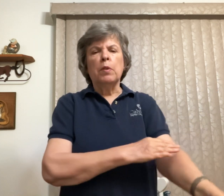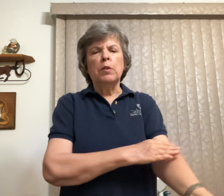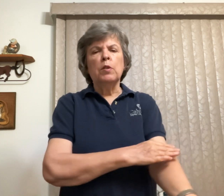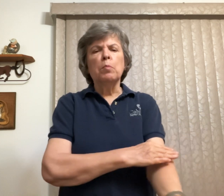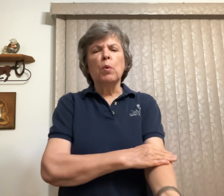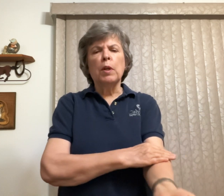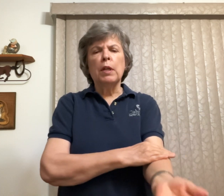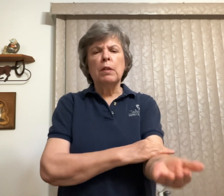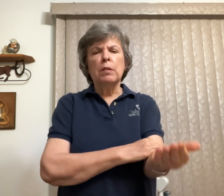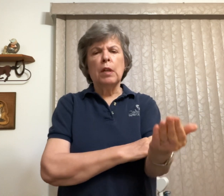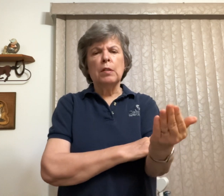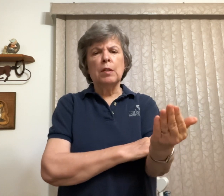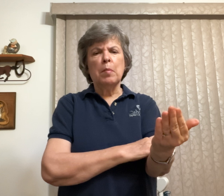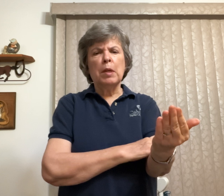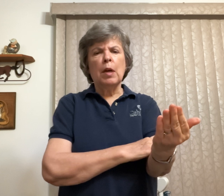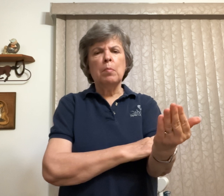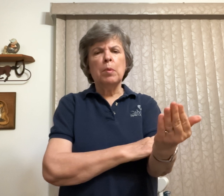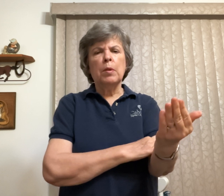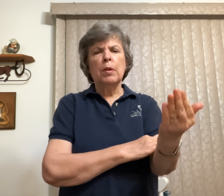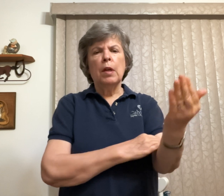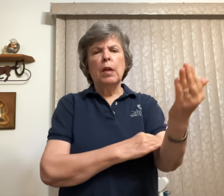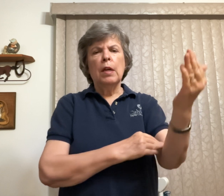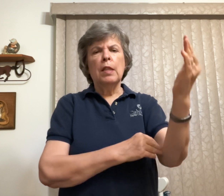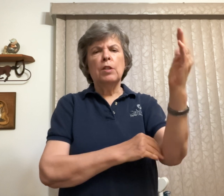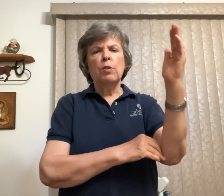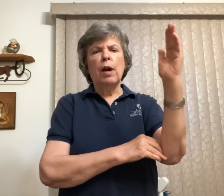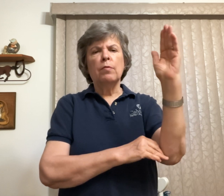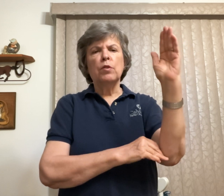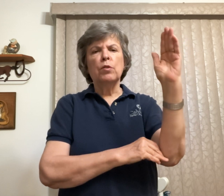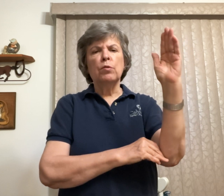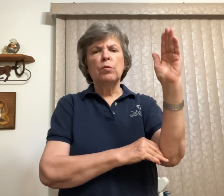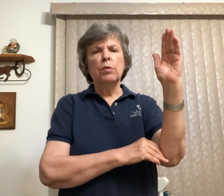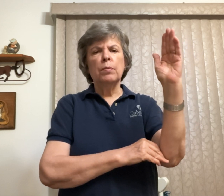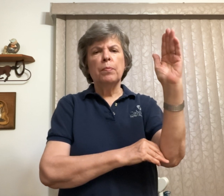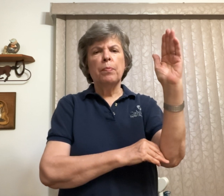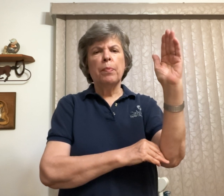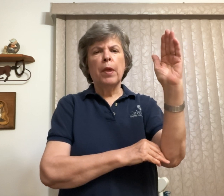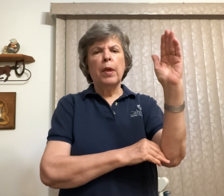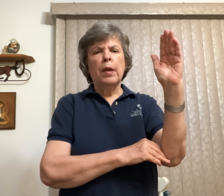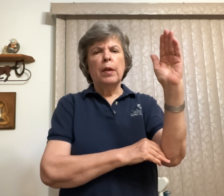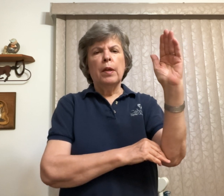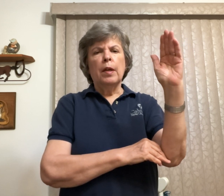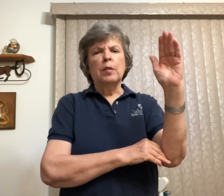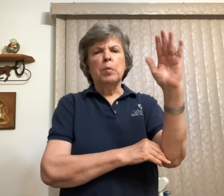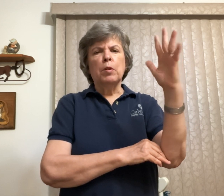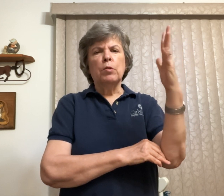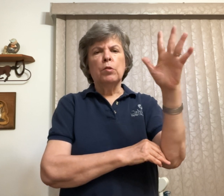is morning, the sun's coming up, and then you have noon as opposed to